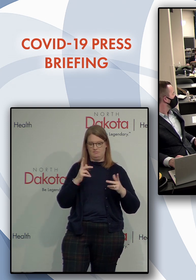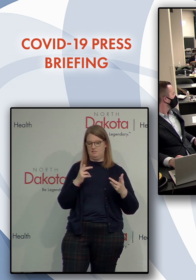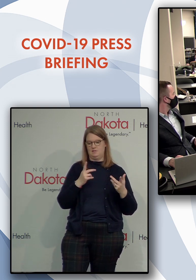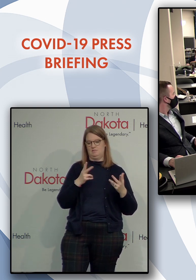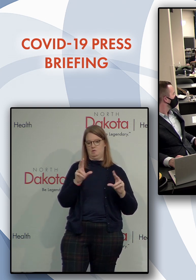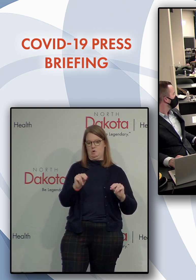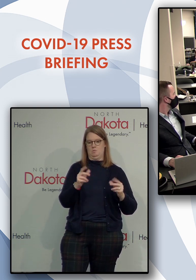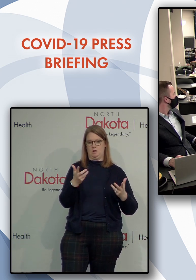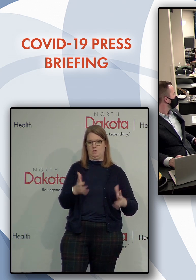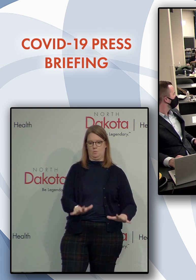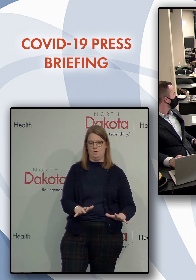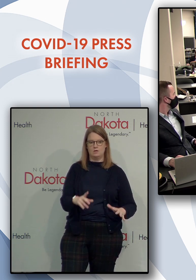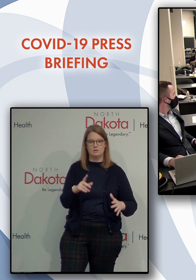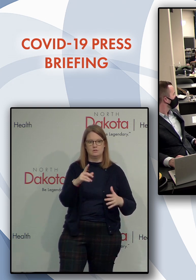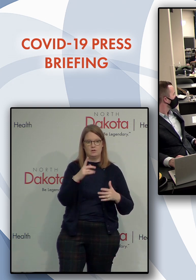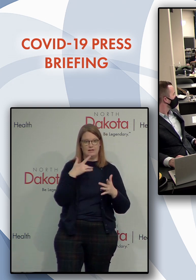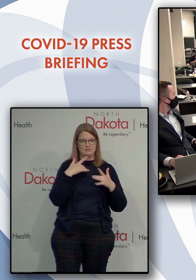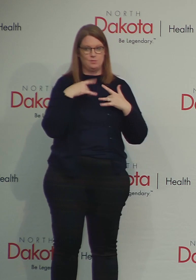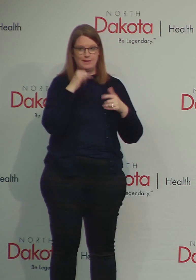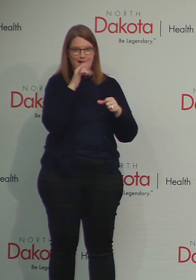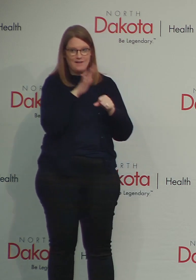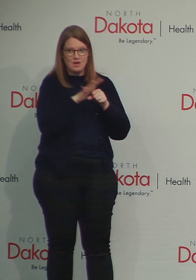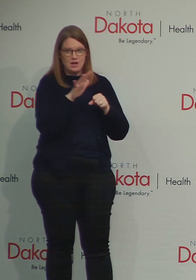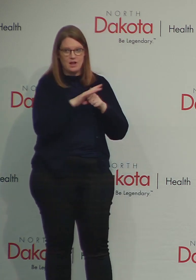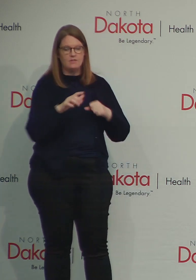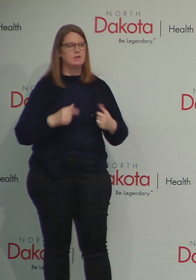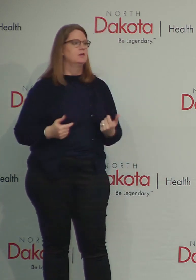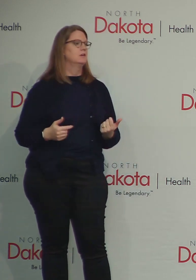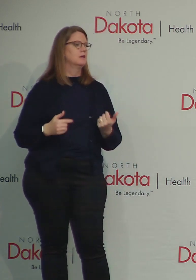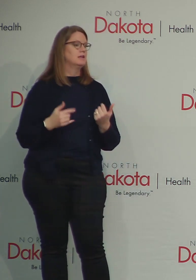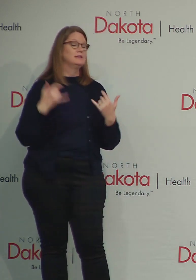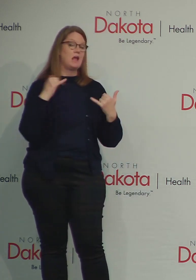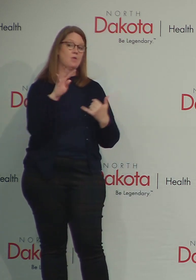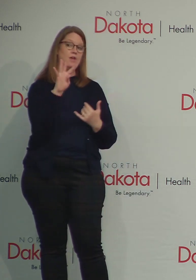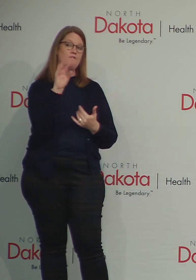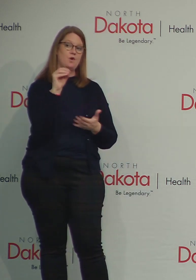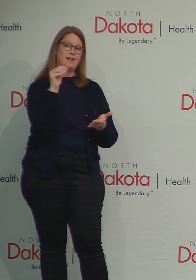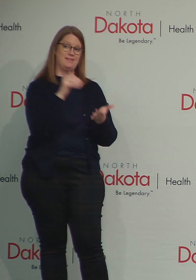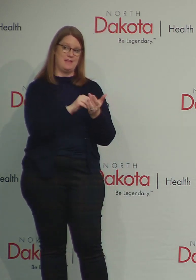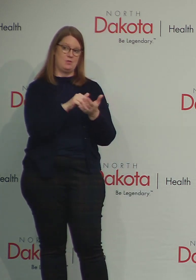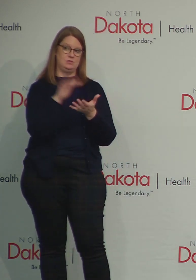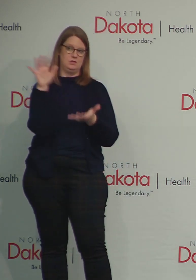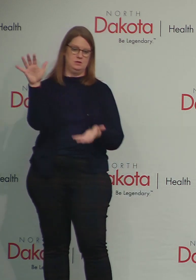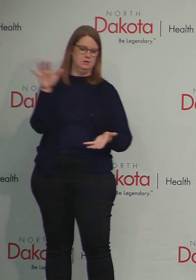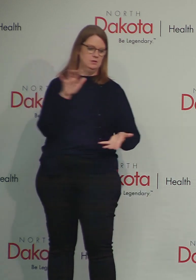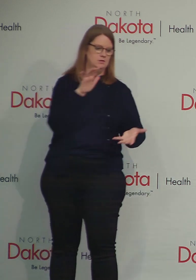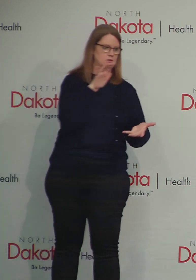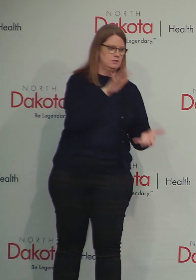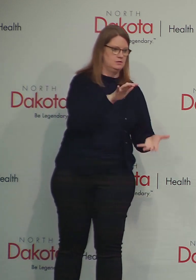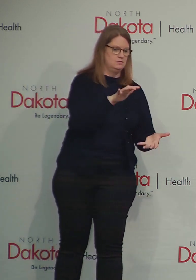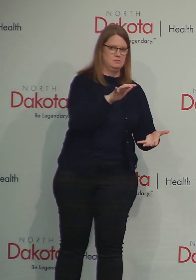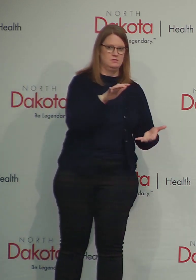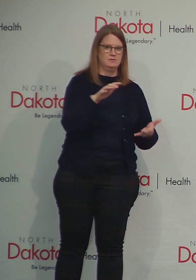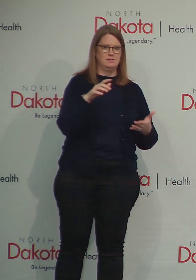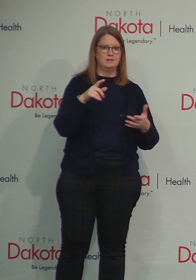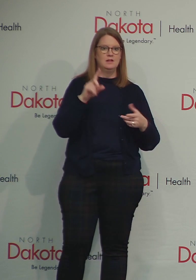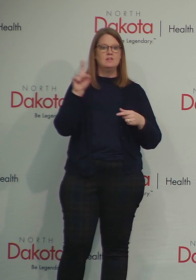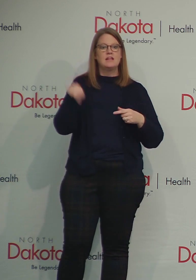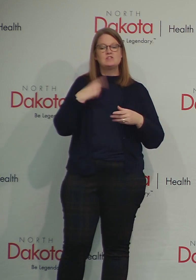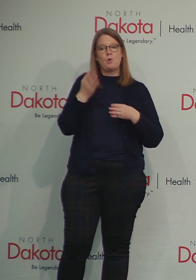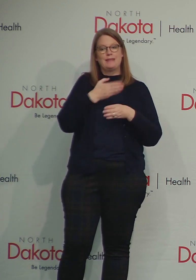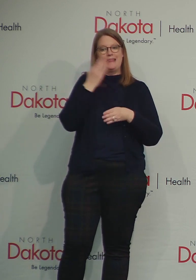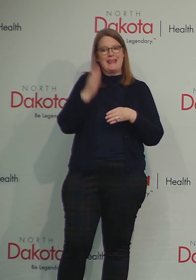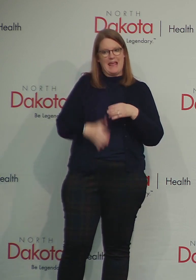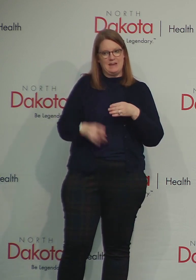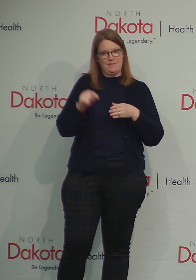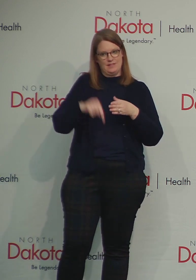or are you concerned that we might not have enough? So the 40,000 doses that we're expecting, that's just through the end of this month. And so